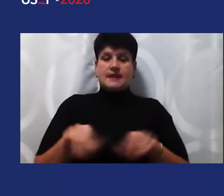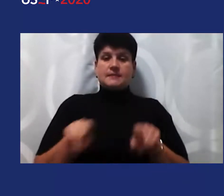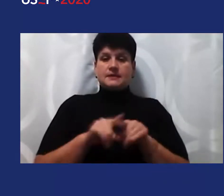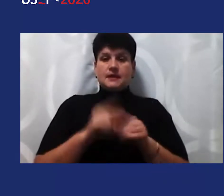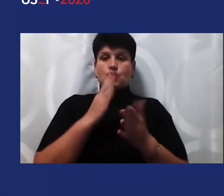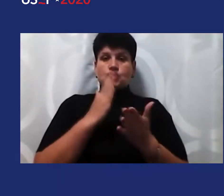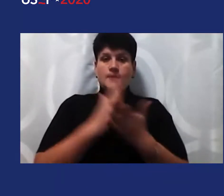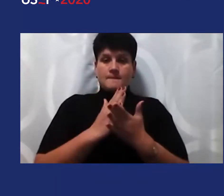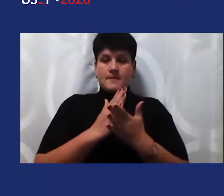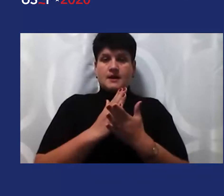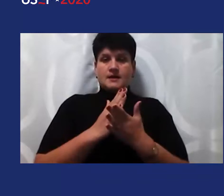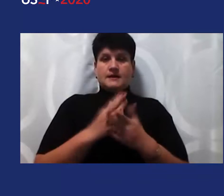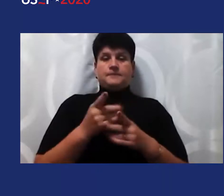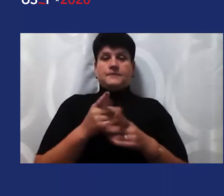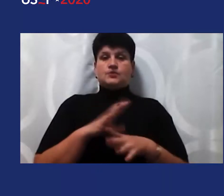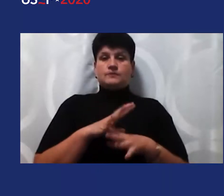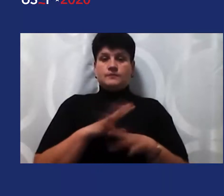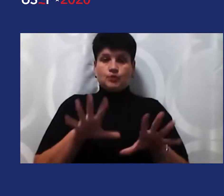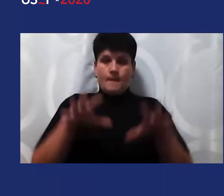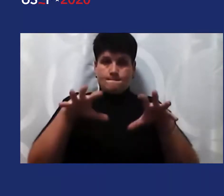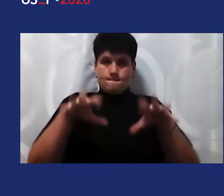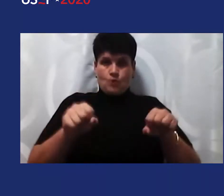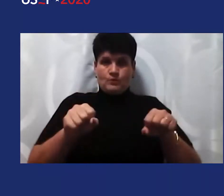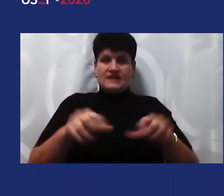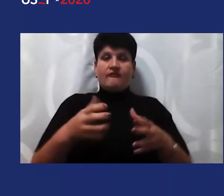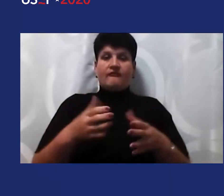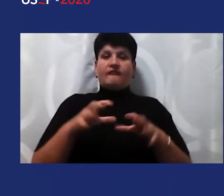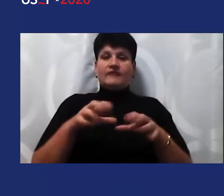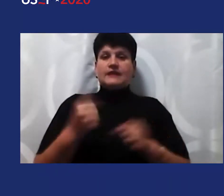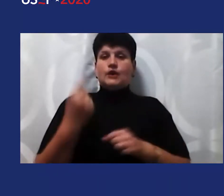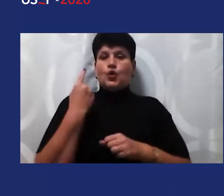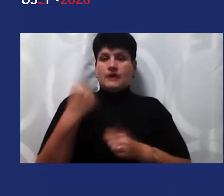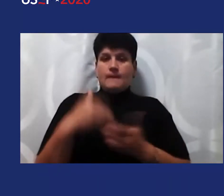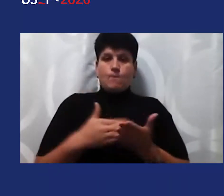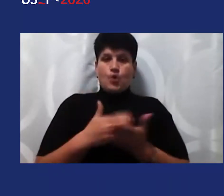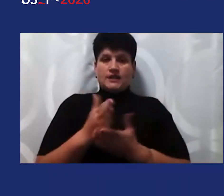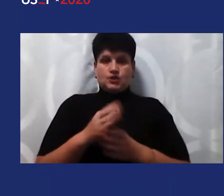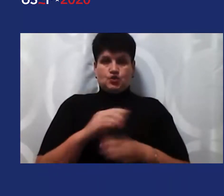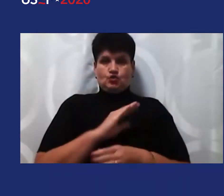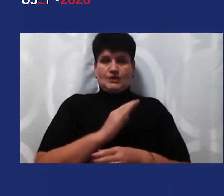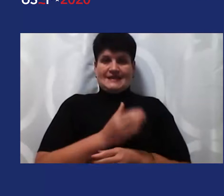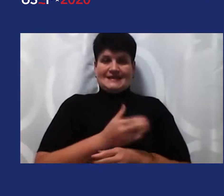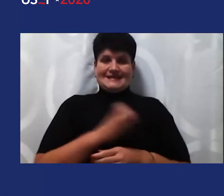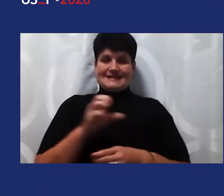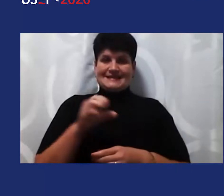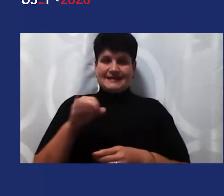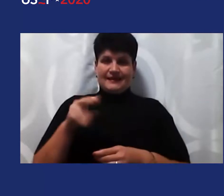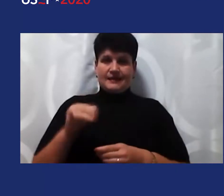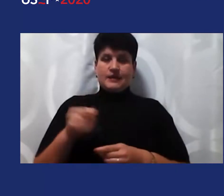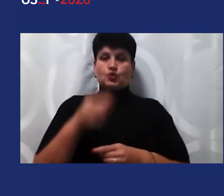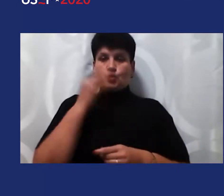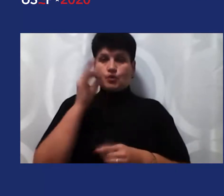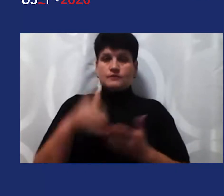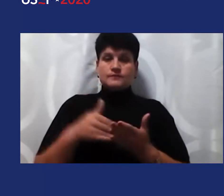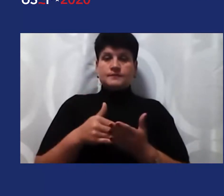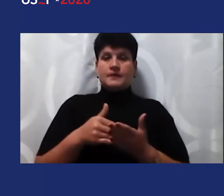because our system also has to prevent the monopolization, the monopoly of power in the hands of